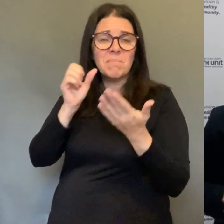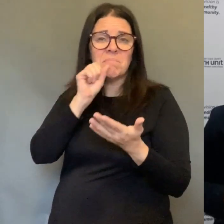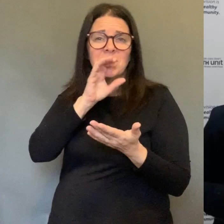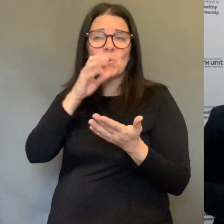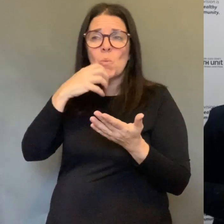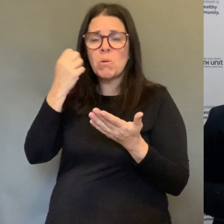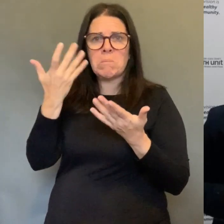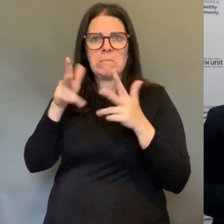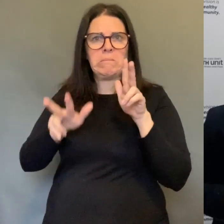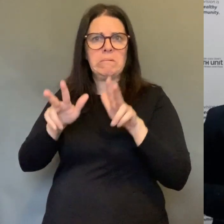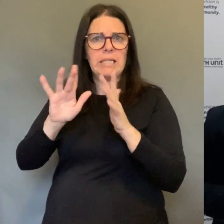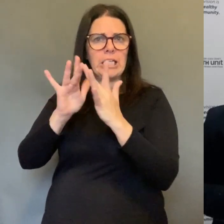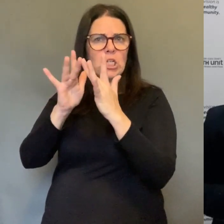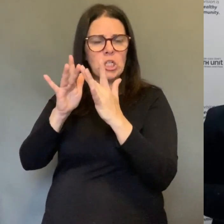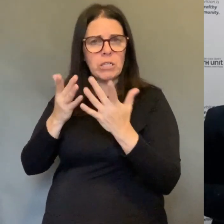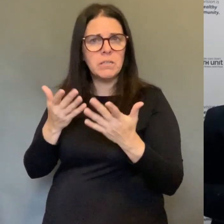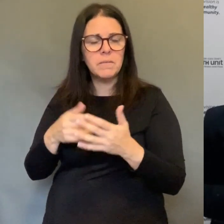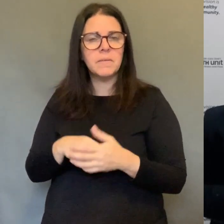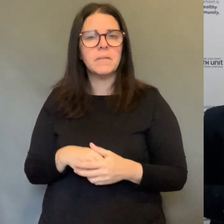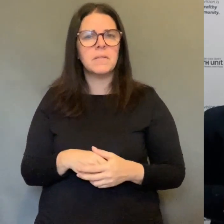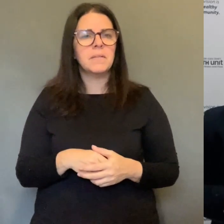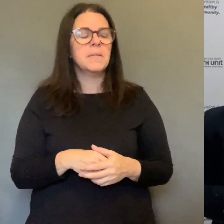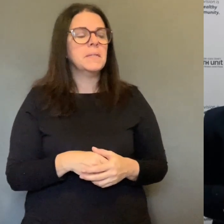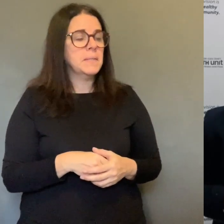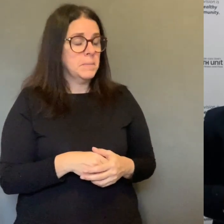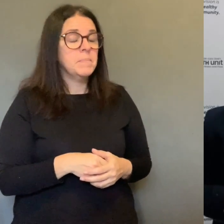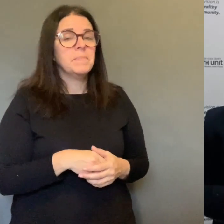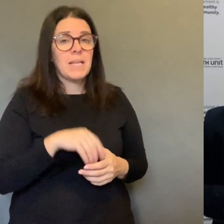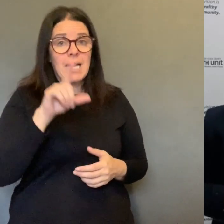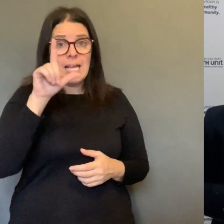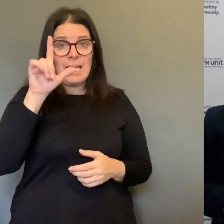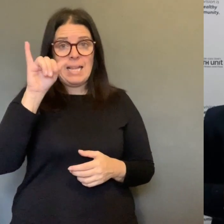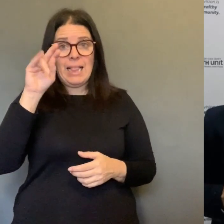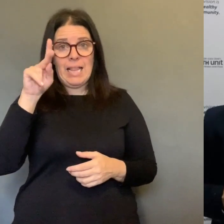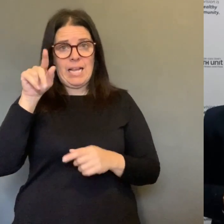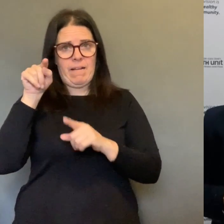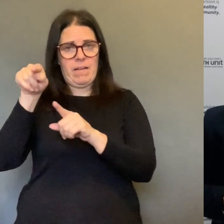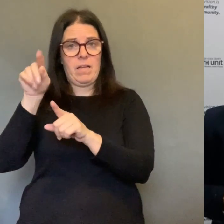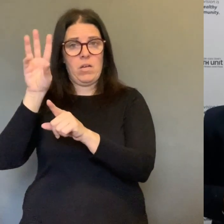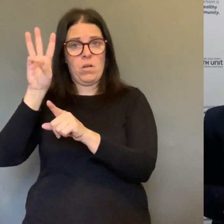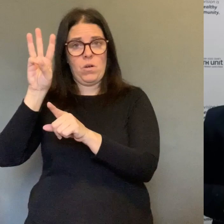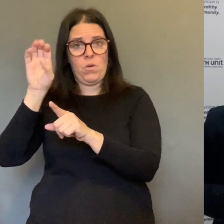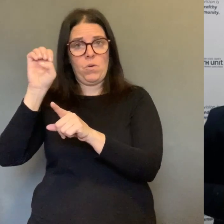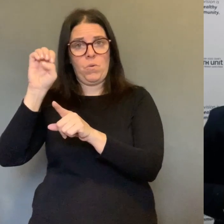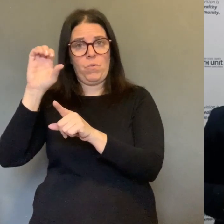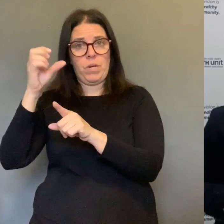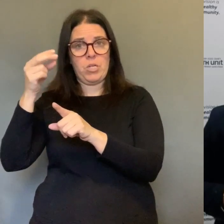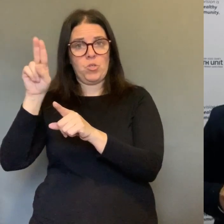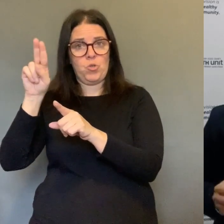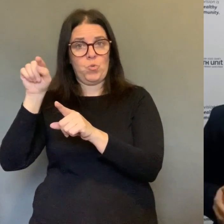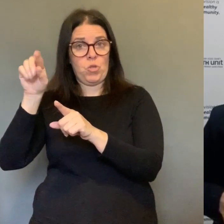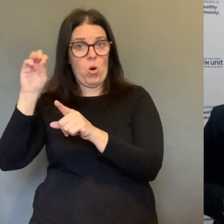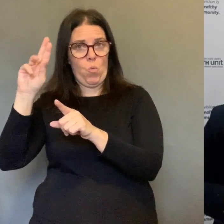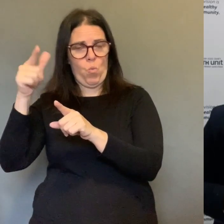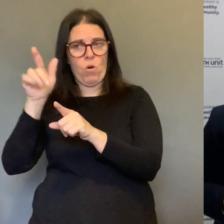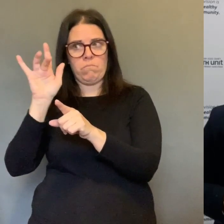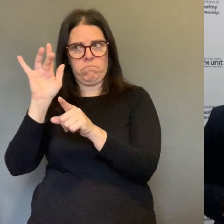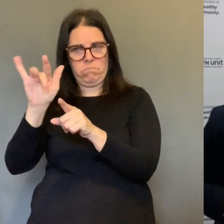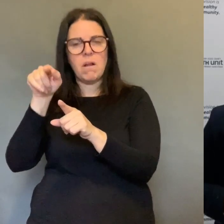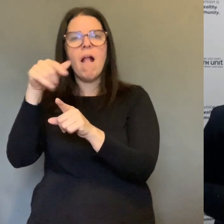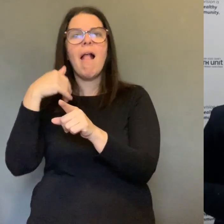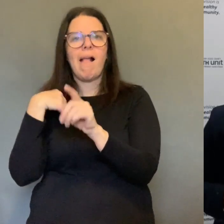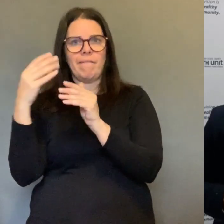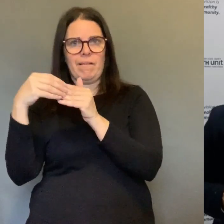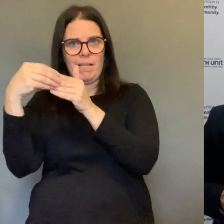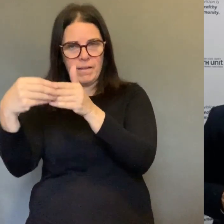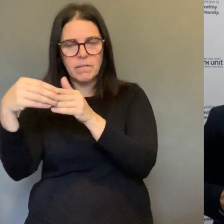your name, and your date of birth to provide you with that detail. And if for any reason you do not have access to a